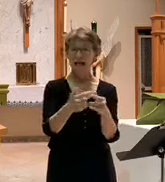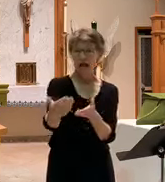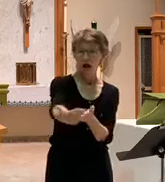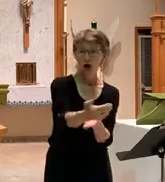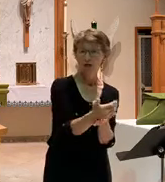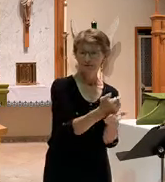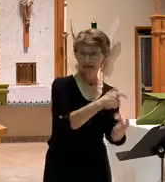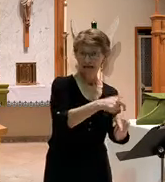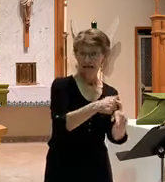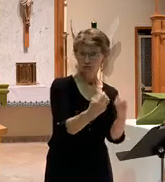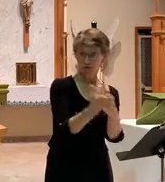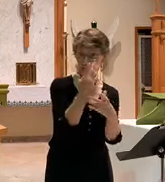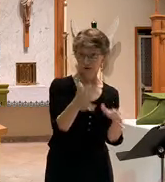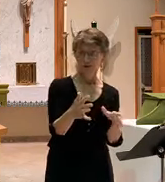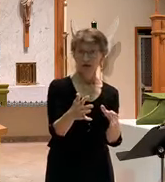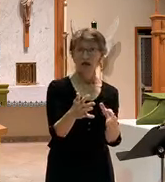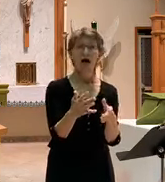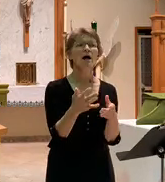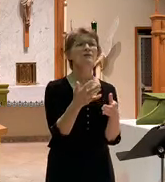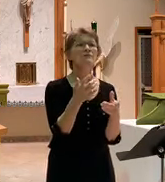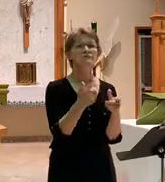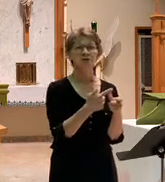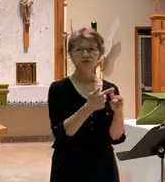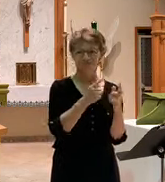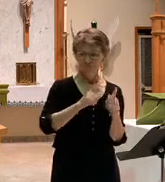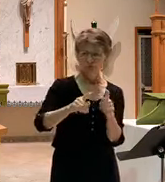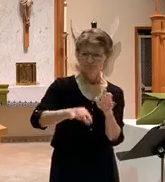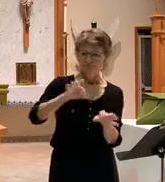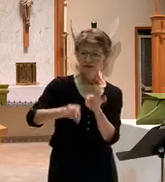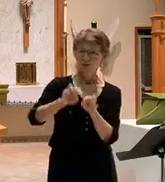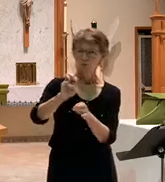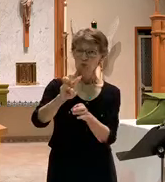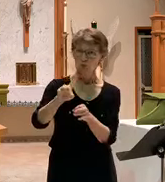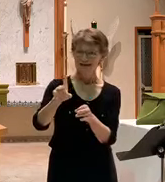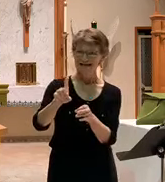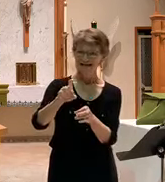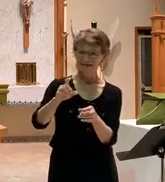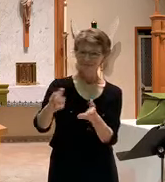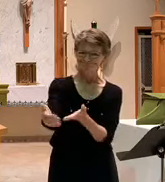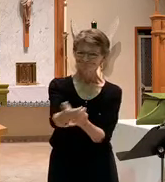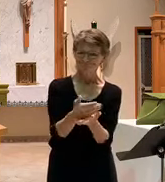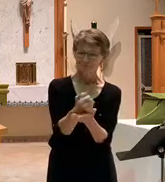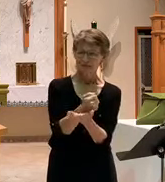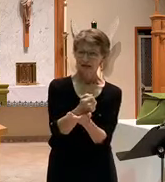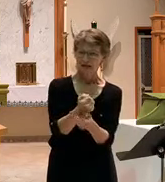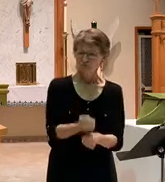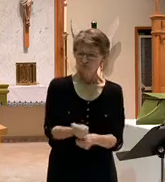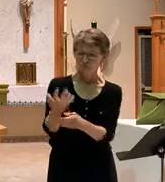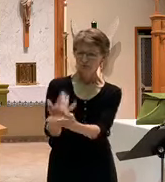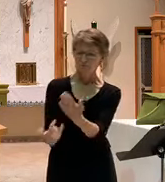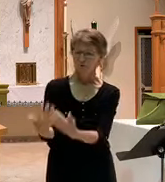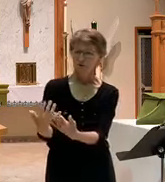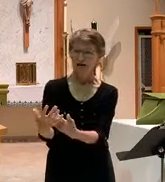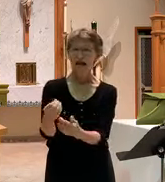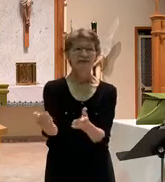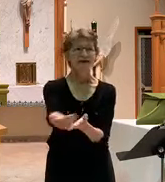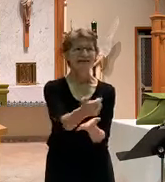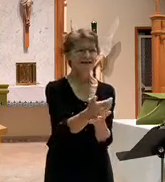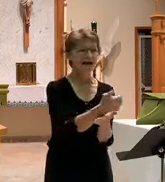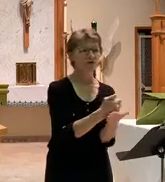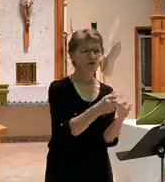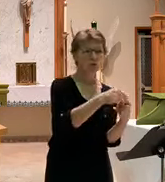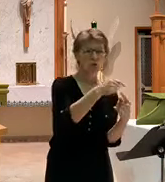the harvesters, "First, collect the weeds and tie them in bundles for burning, but gather the wheat into my